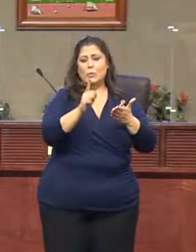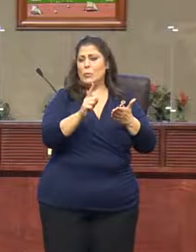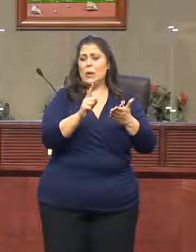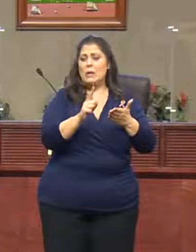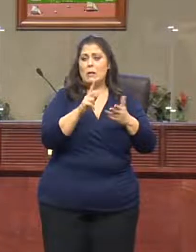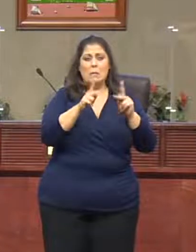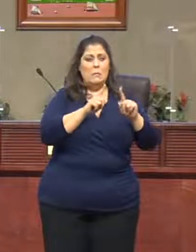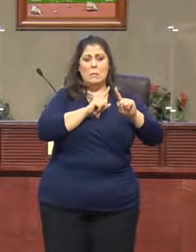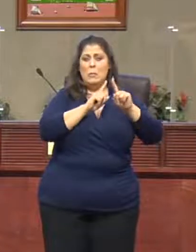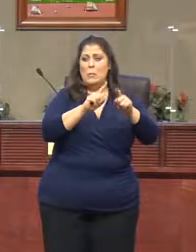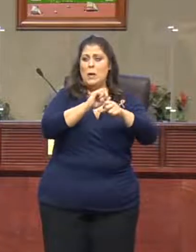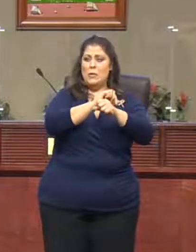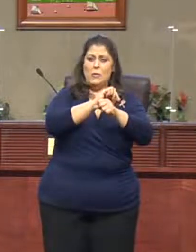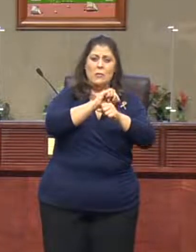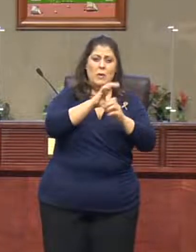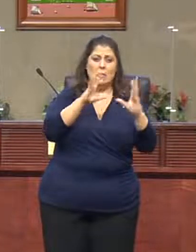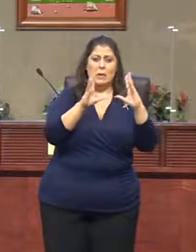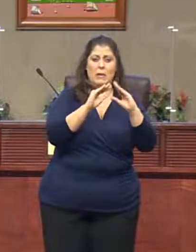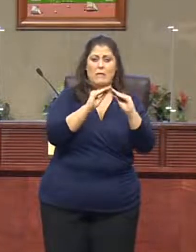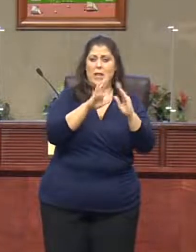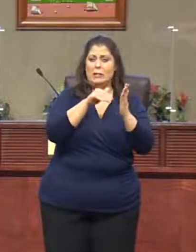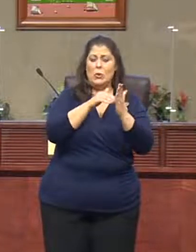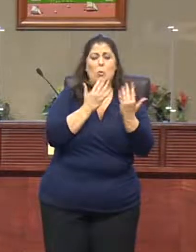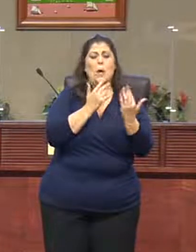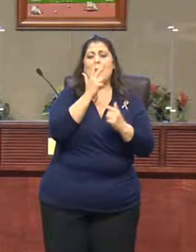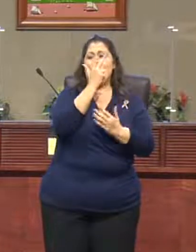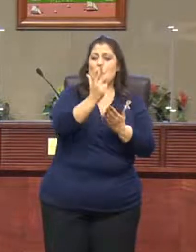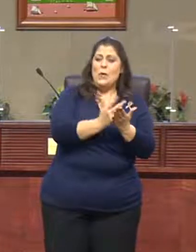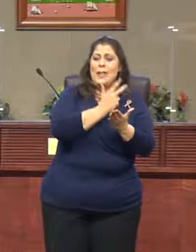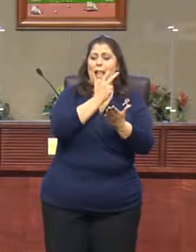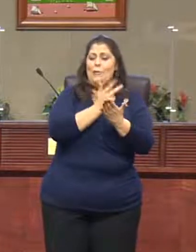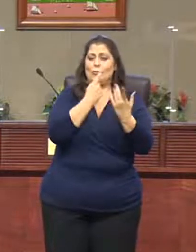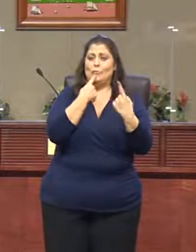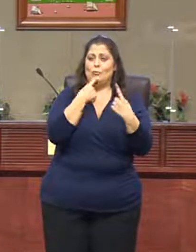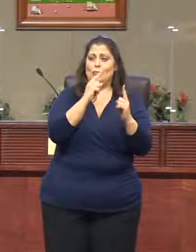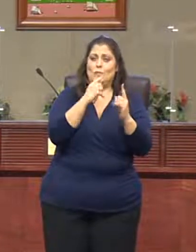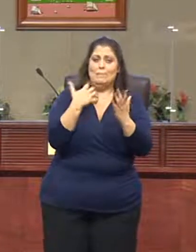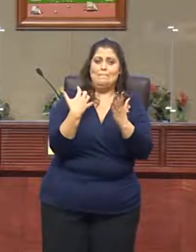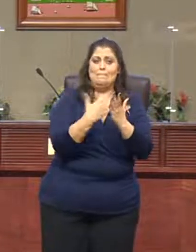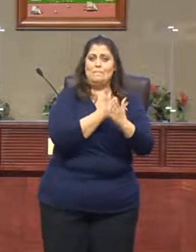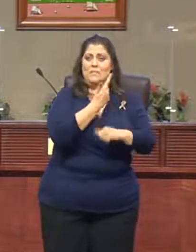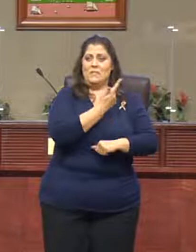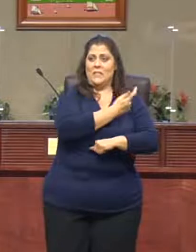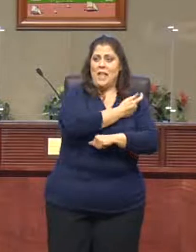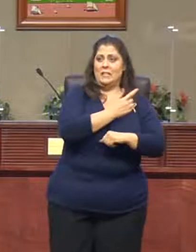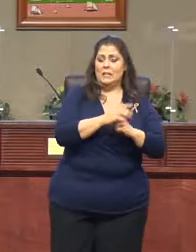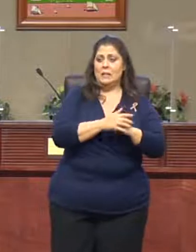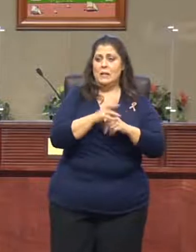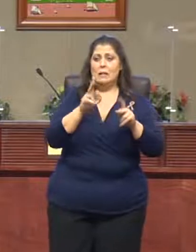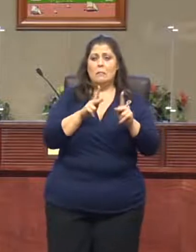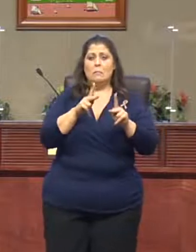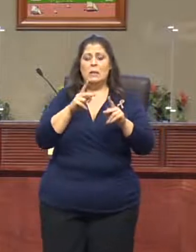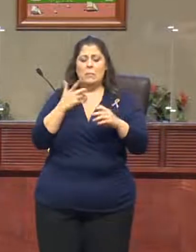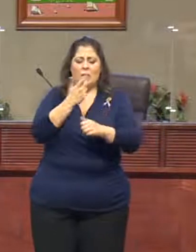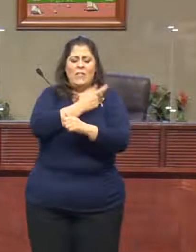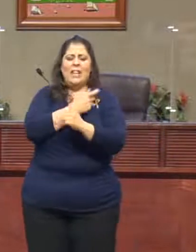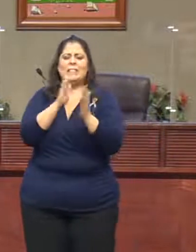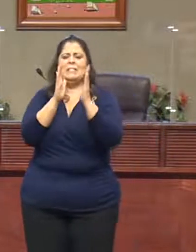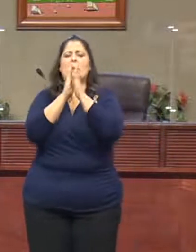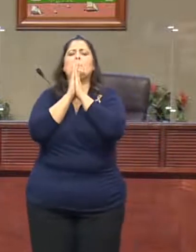convention center at some point waiting 3 hours to get vaccinated. There were people getting in their knees crying when they got the